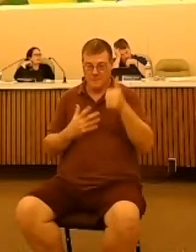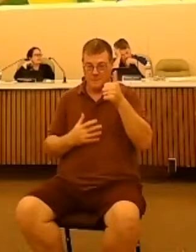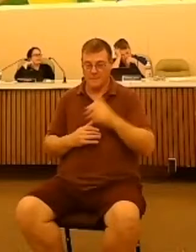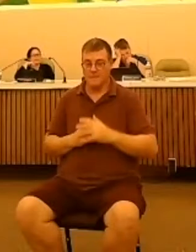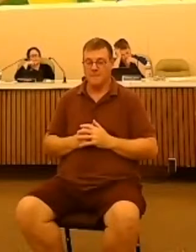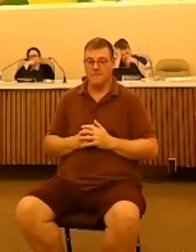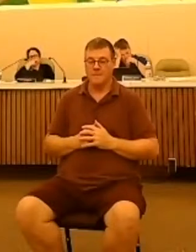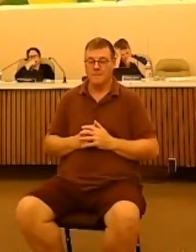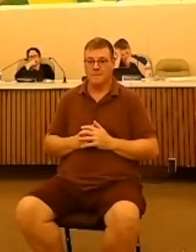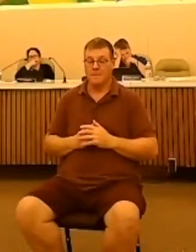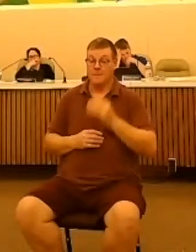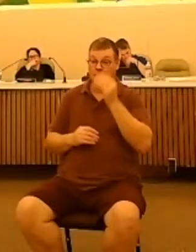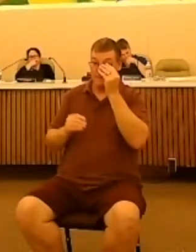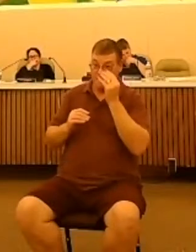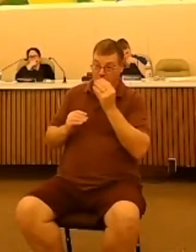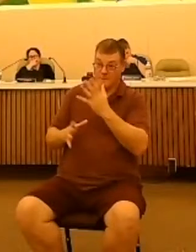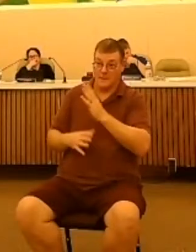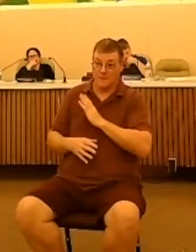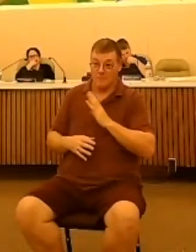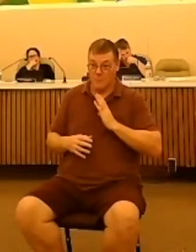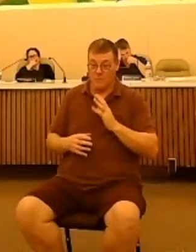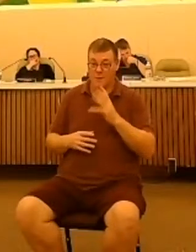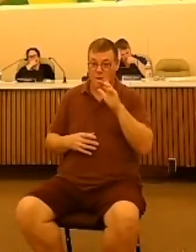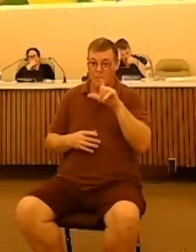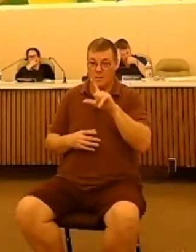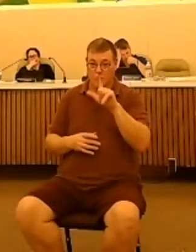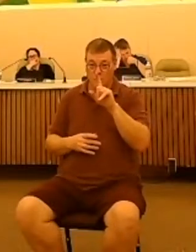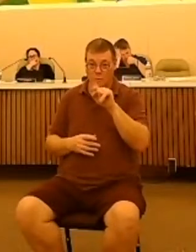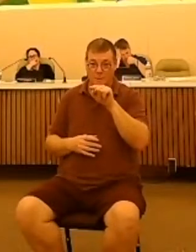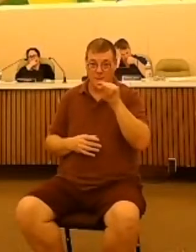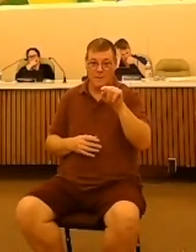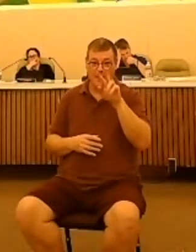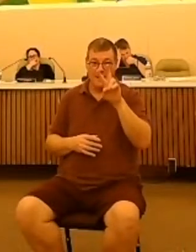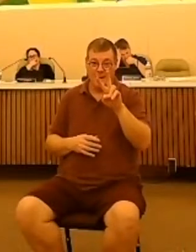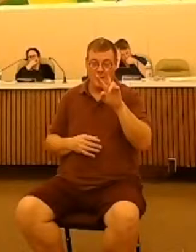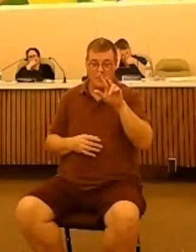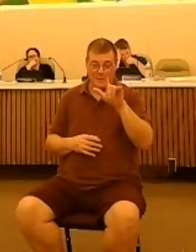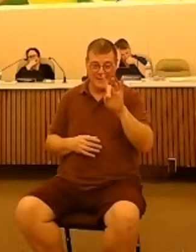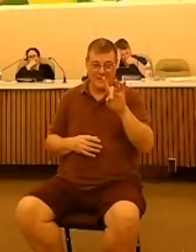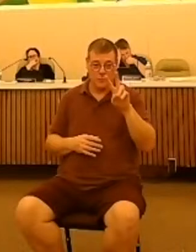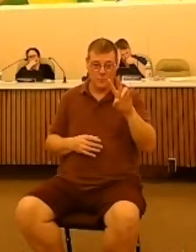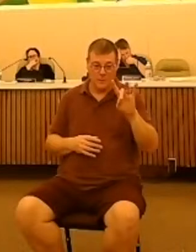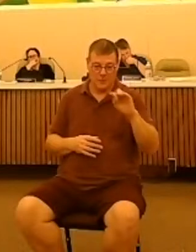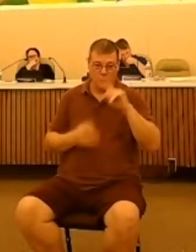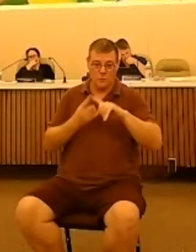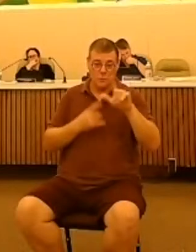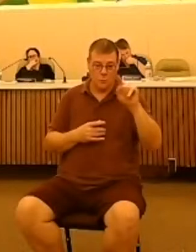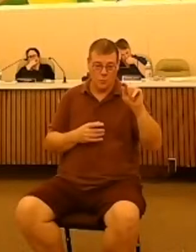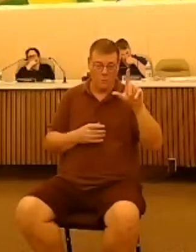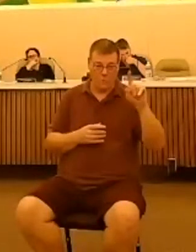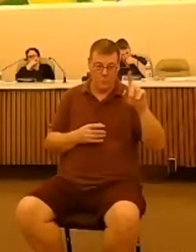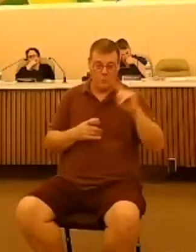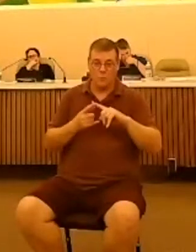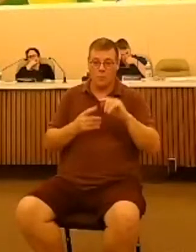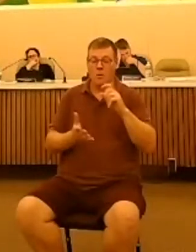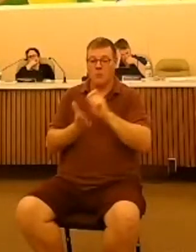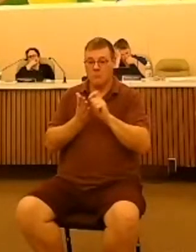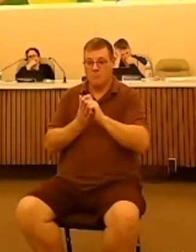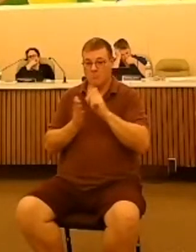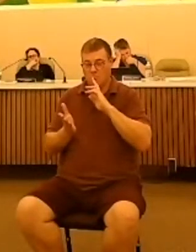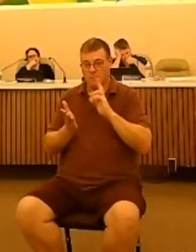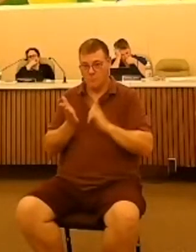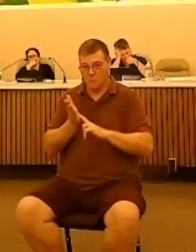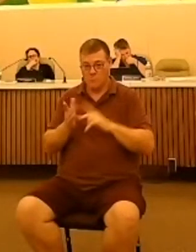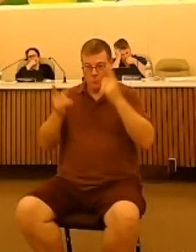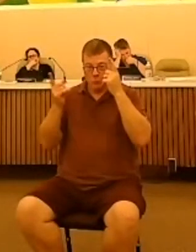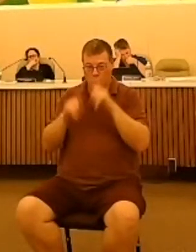Aye. Supervisor Schultz, I have resolution 21-828, 2021 to authorize the supervisors to sign the agreement